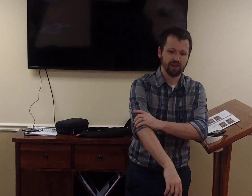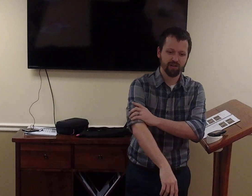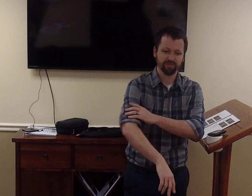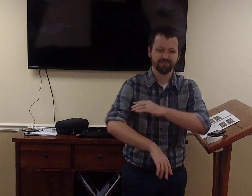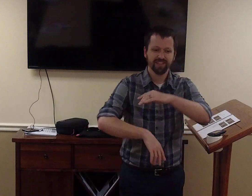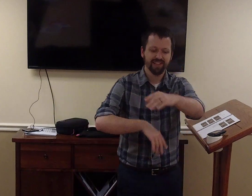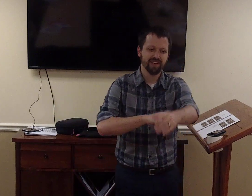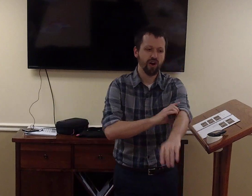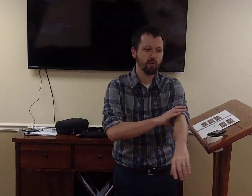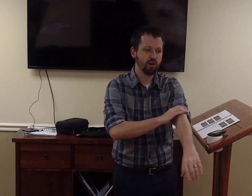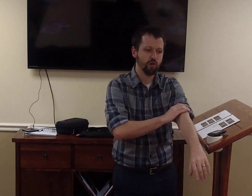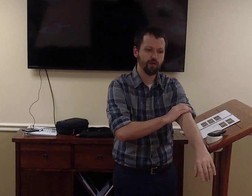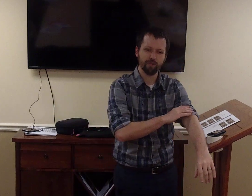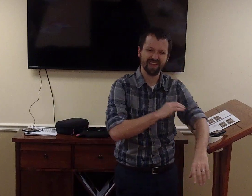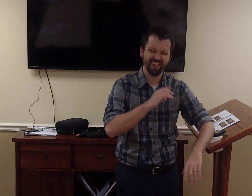So, no, I won her over by then.